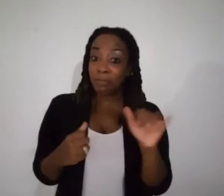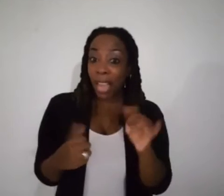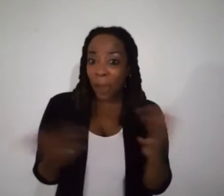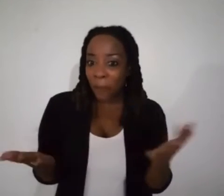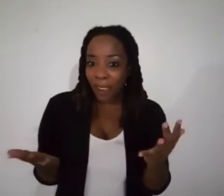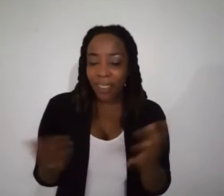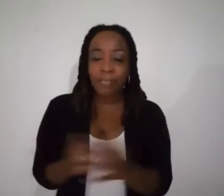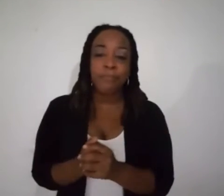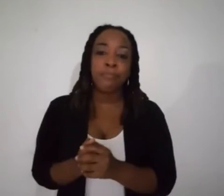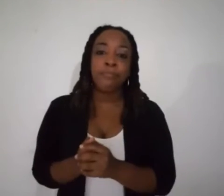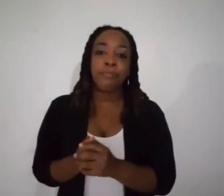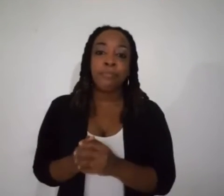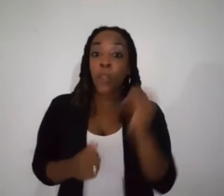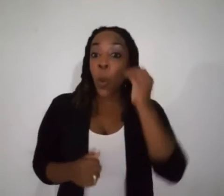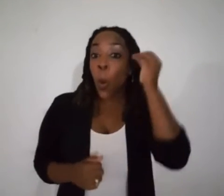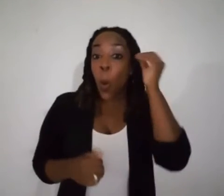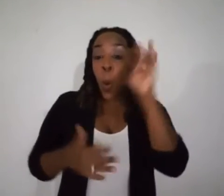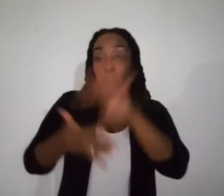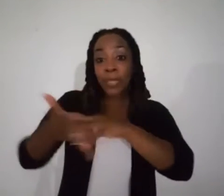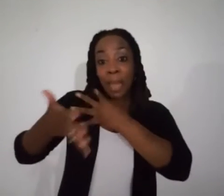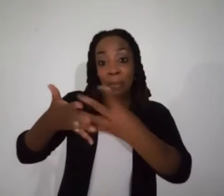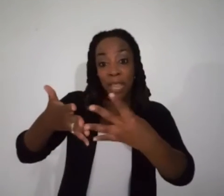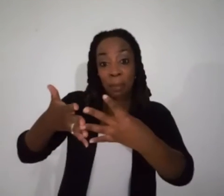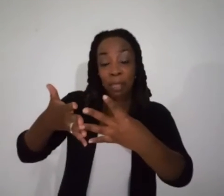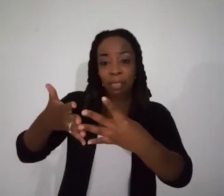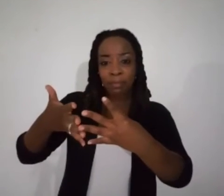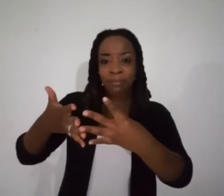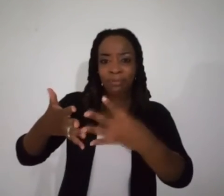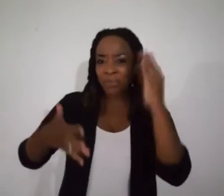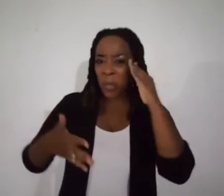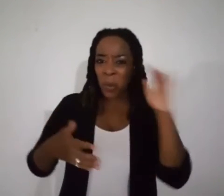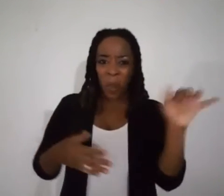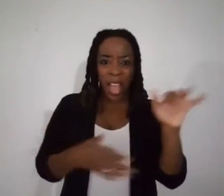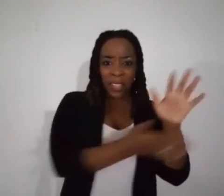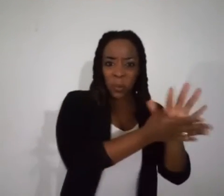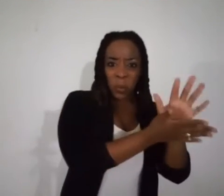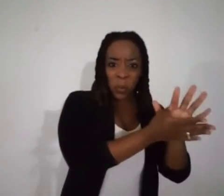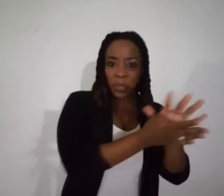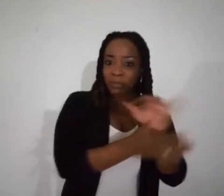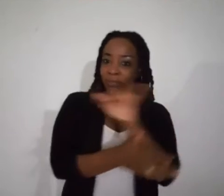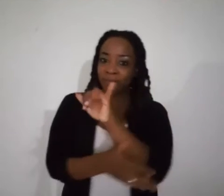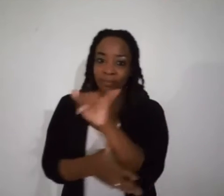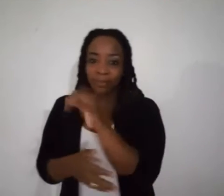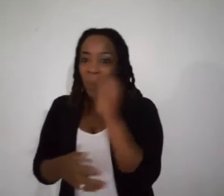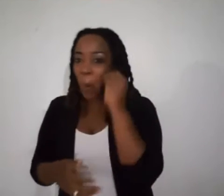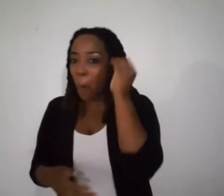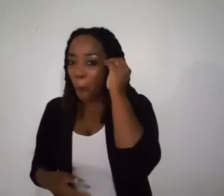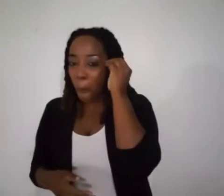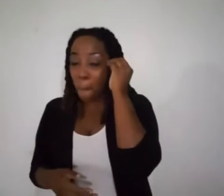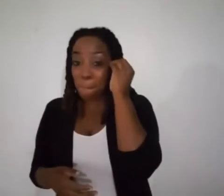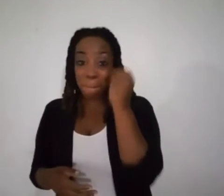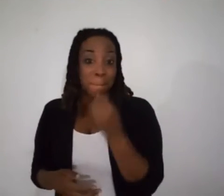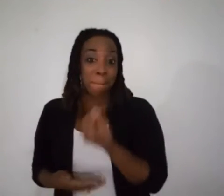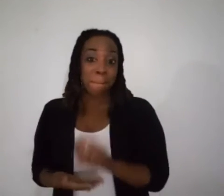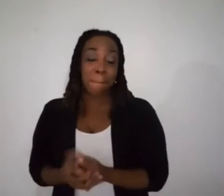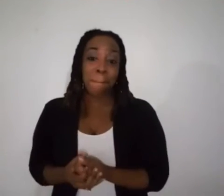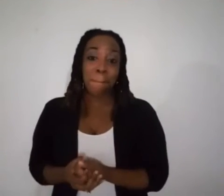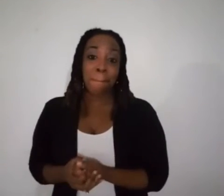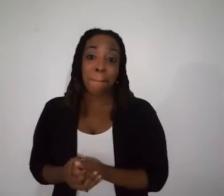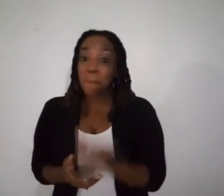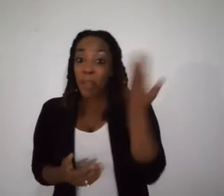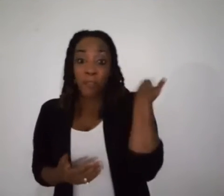has this timetable thing down well, okay? But our homes don't necessarily run like that.